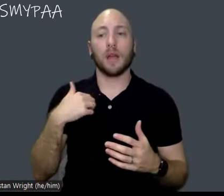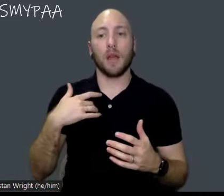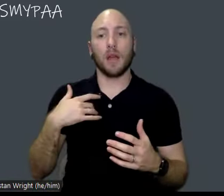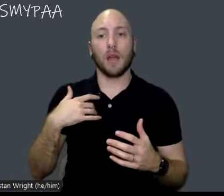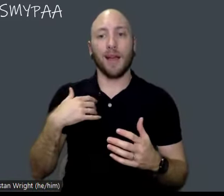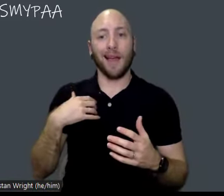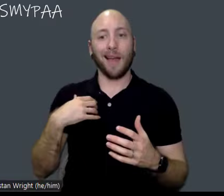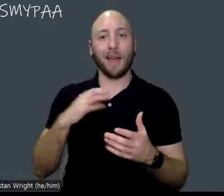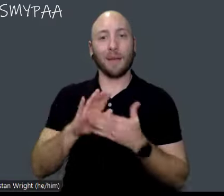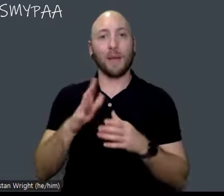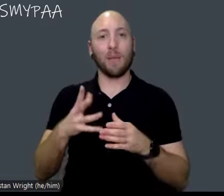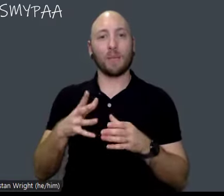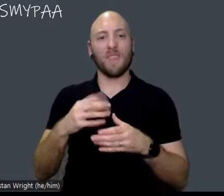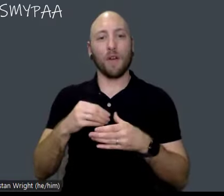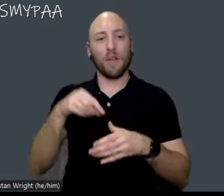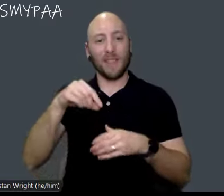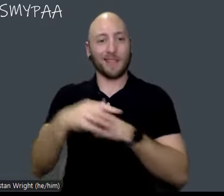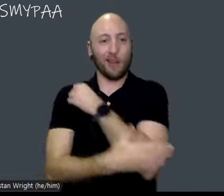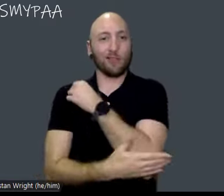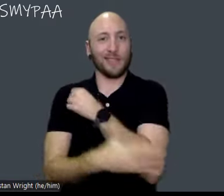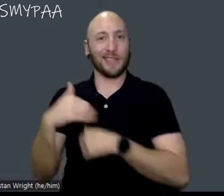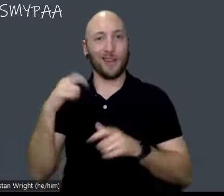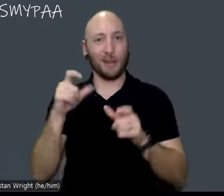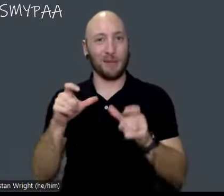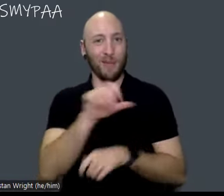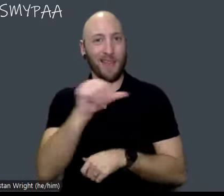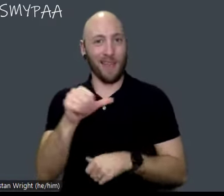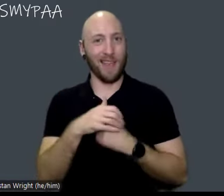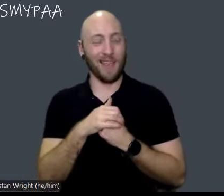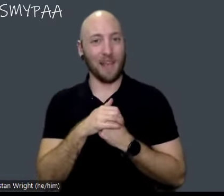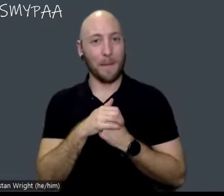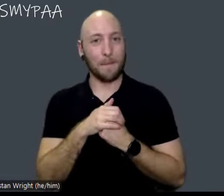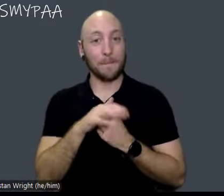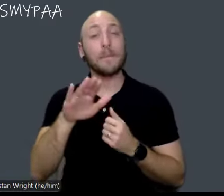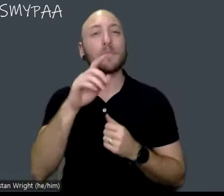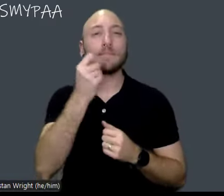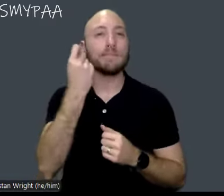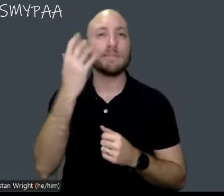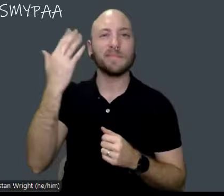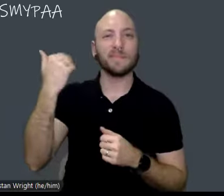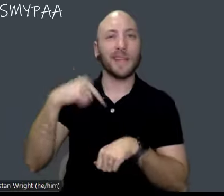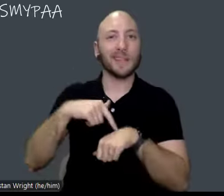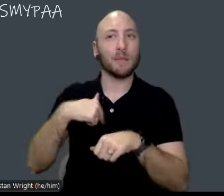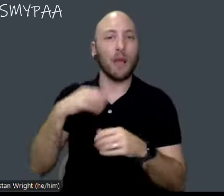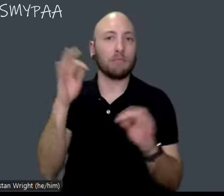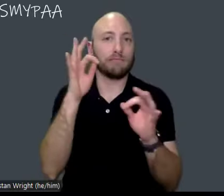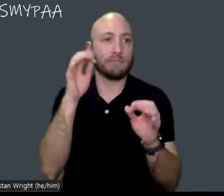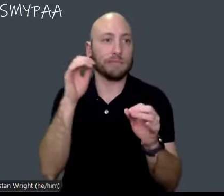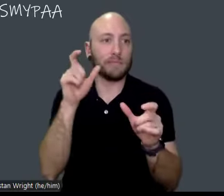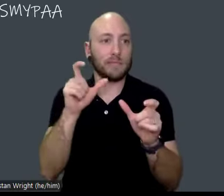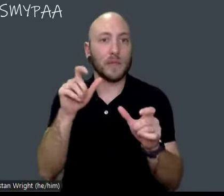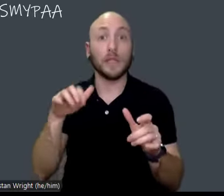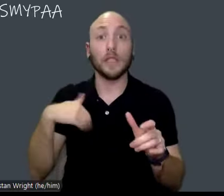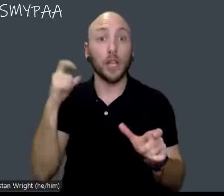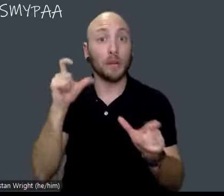young people here in Chile, in AA, because at that time I didn't know anybody of young people